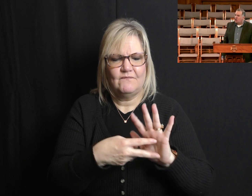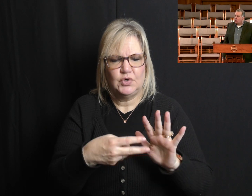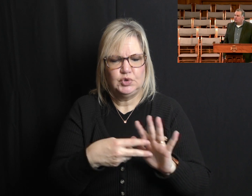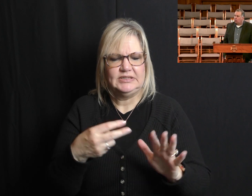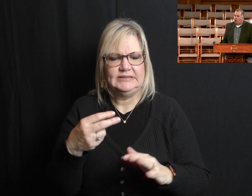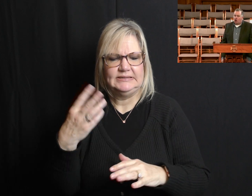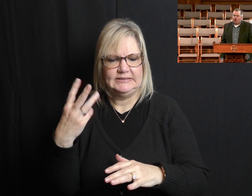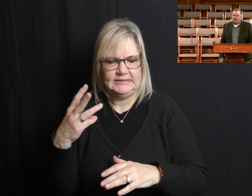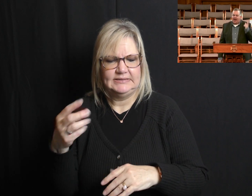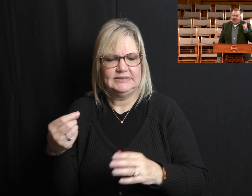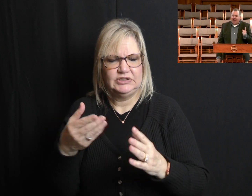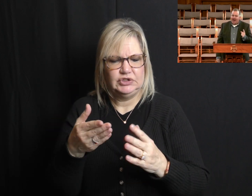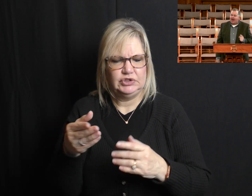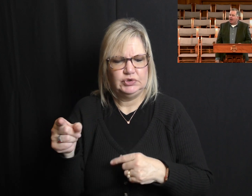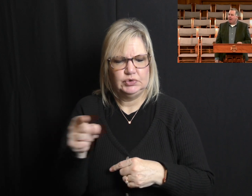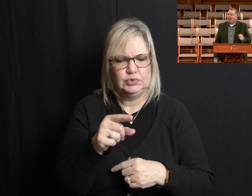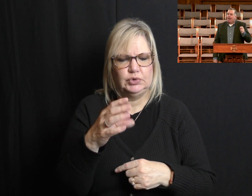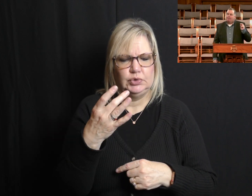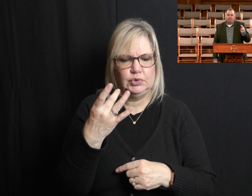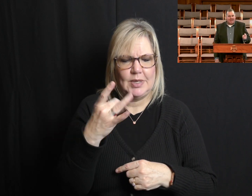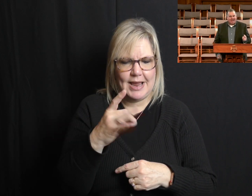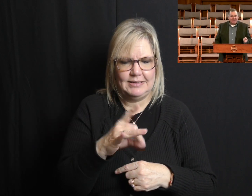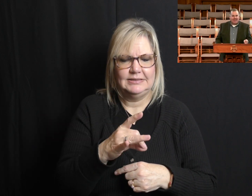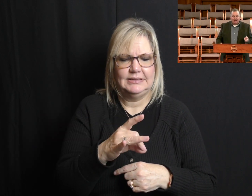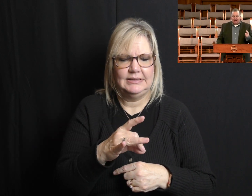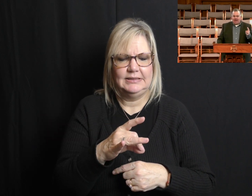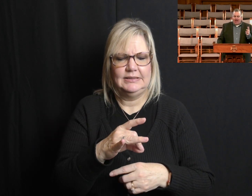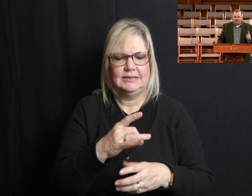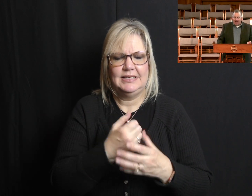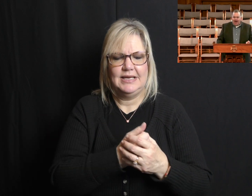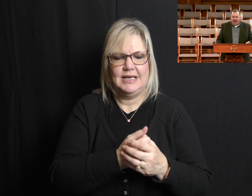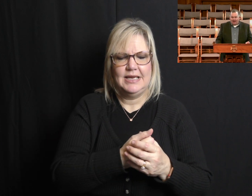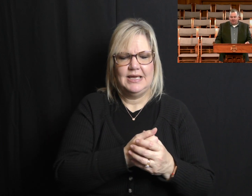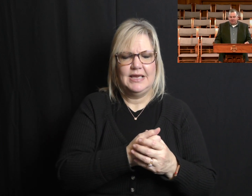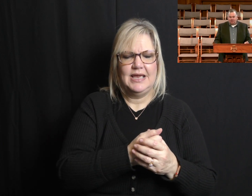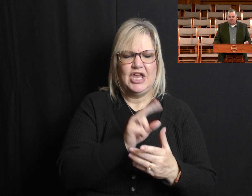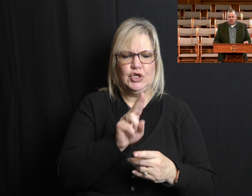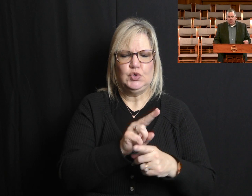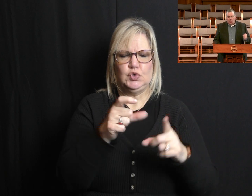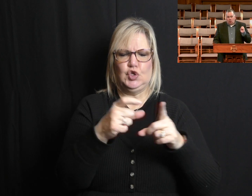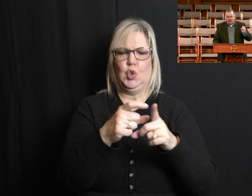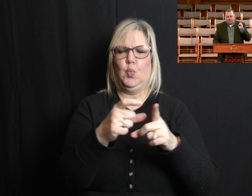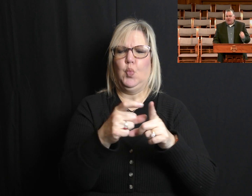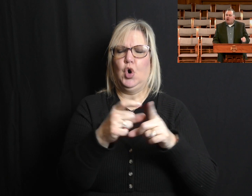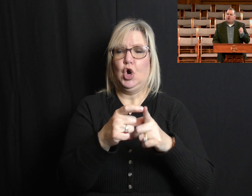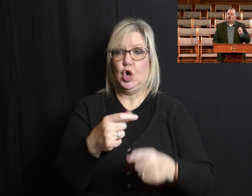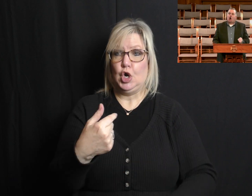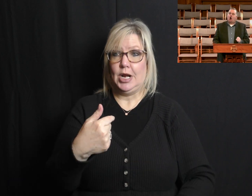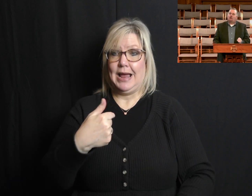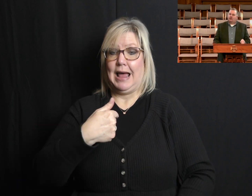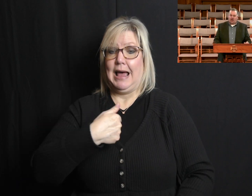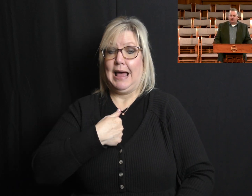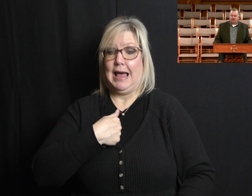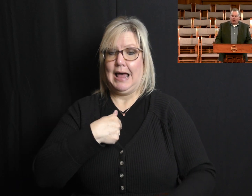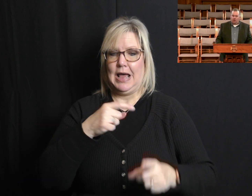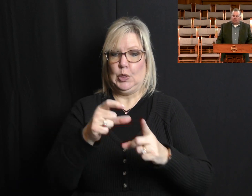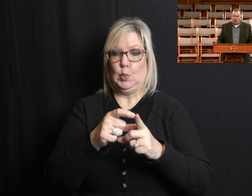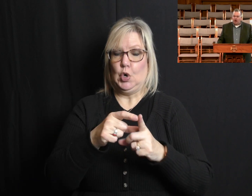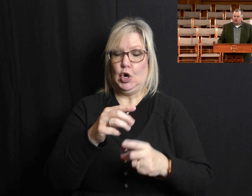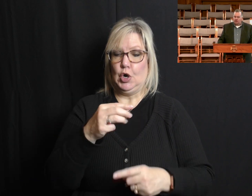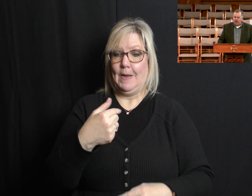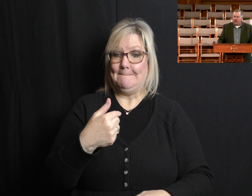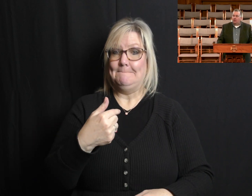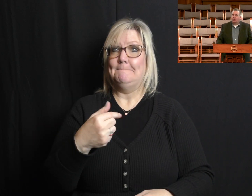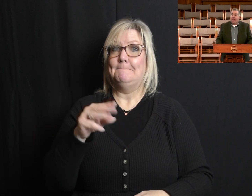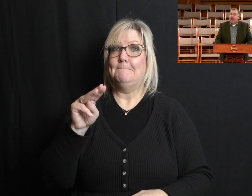man used the words, I, me, and my. When fear causes us to focus